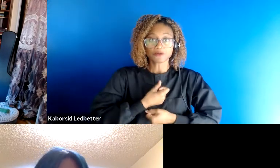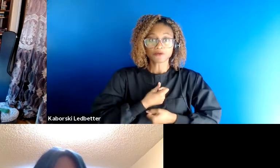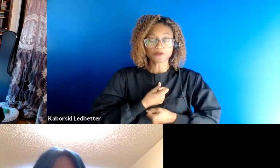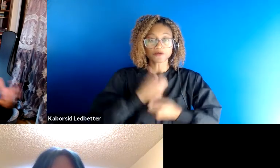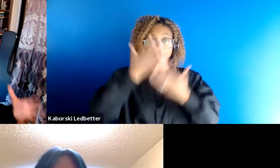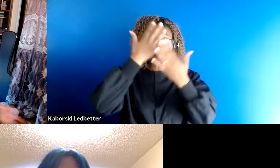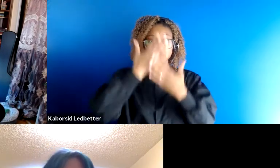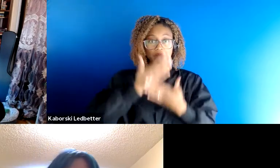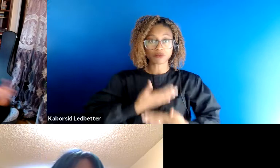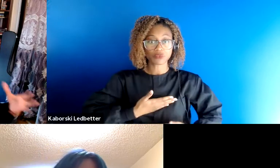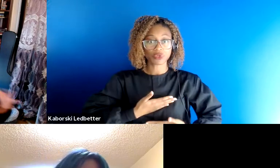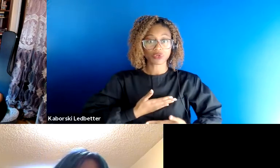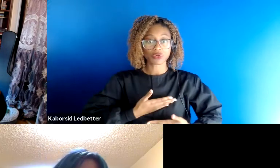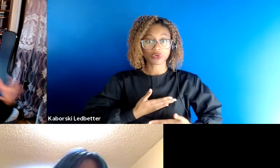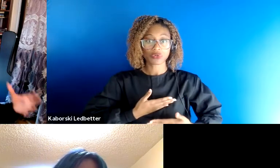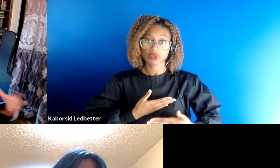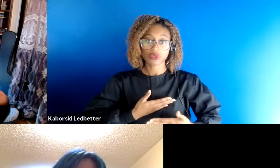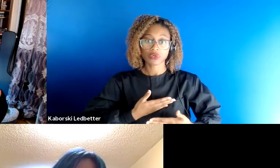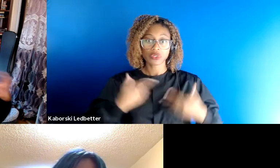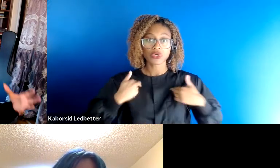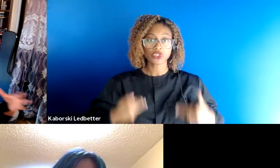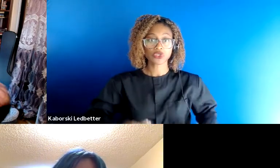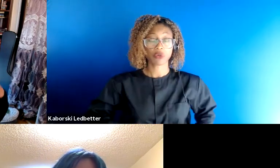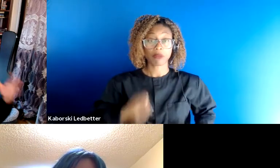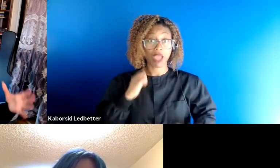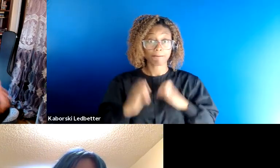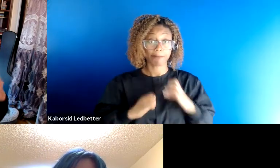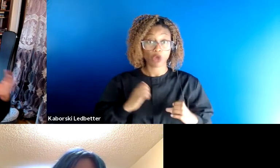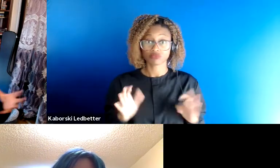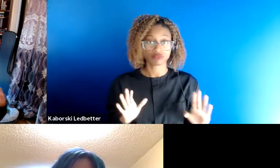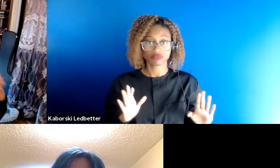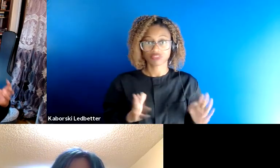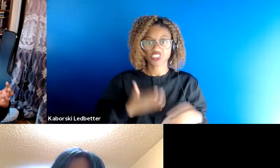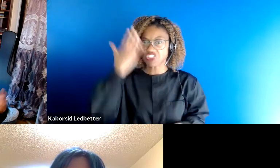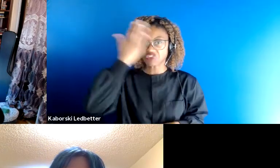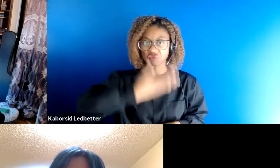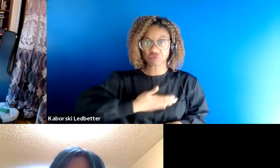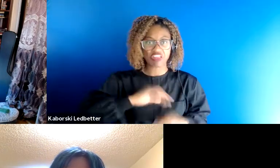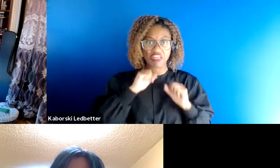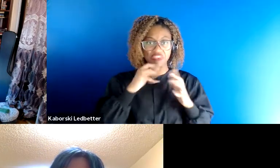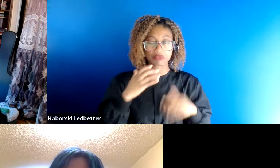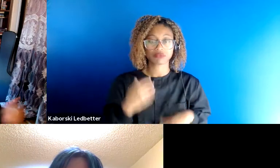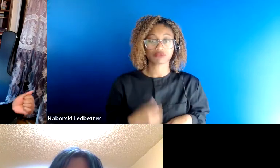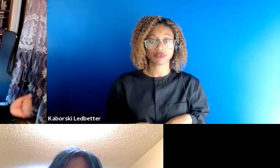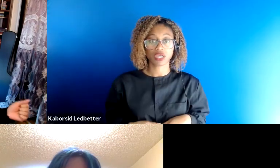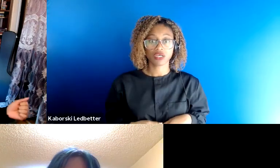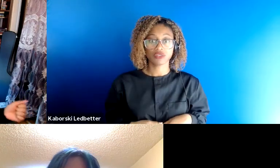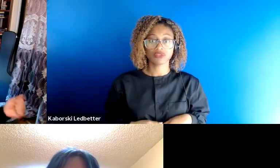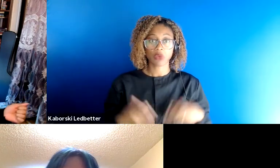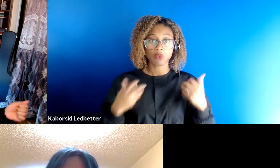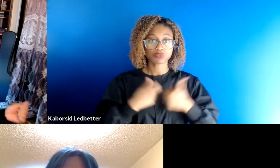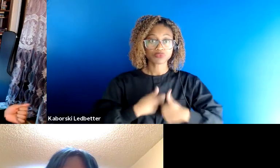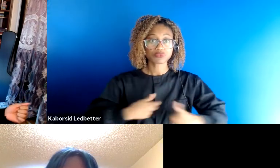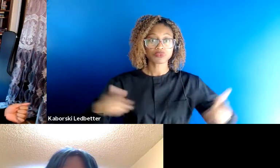without allowing too much human emotion and interaction to happen. So they would open up their robes